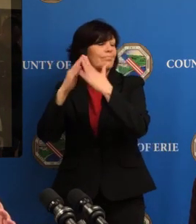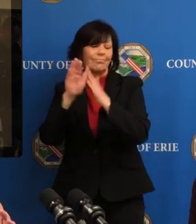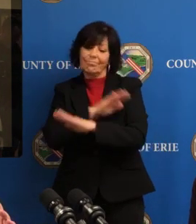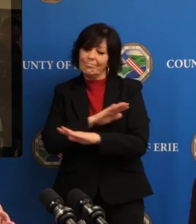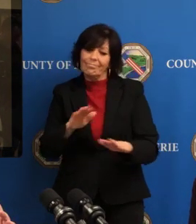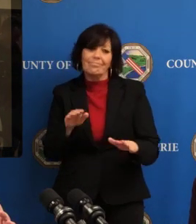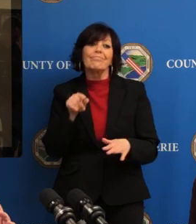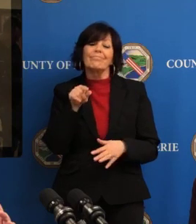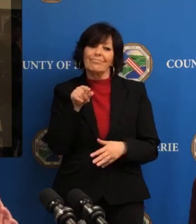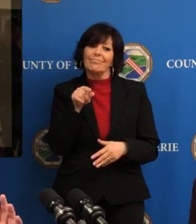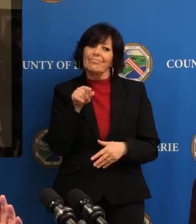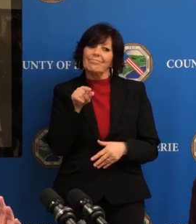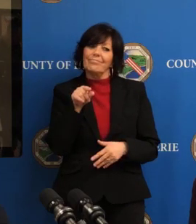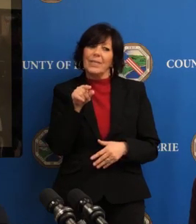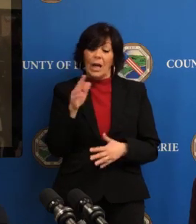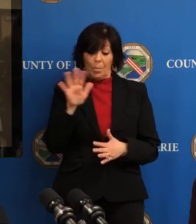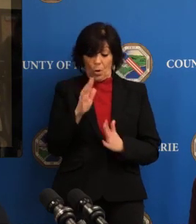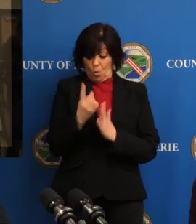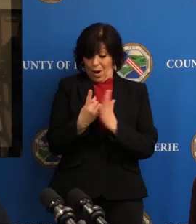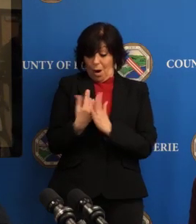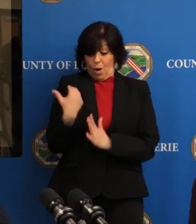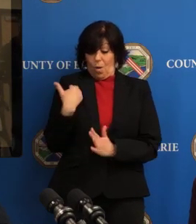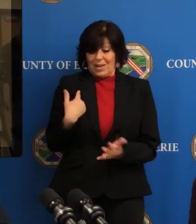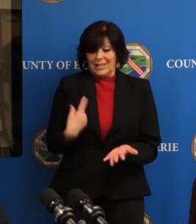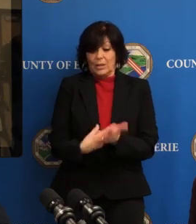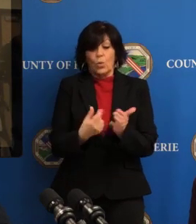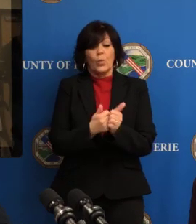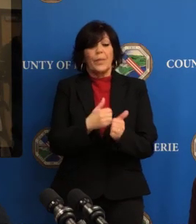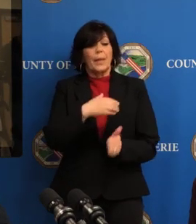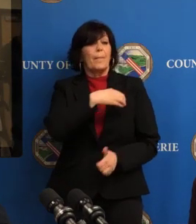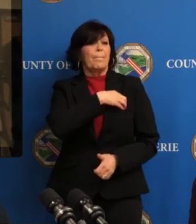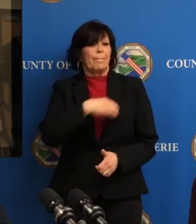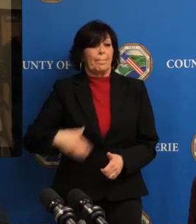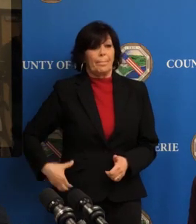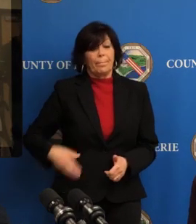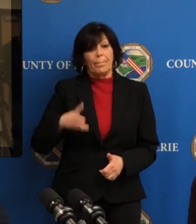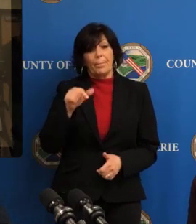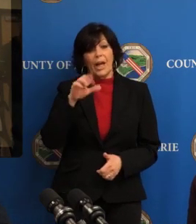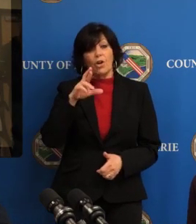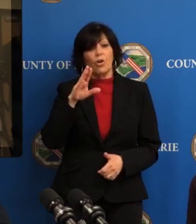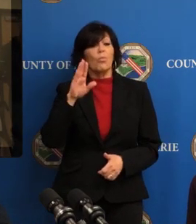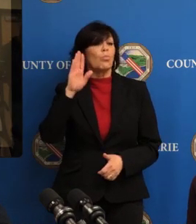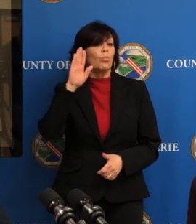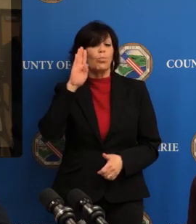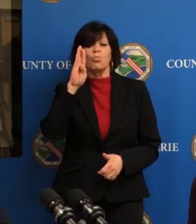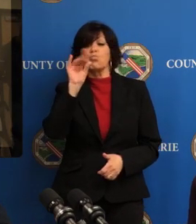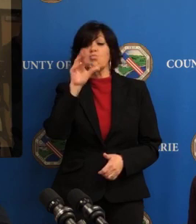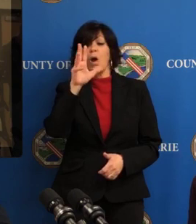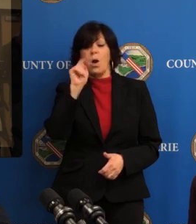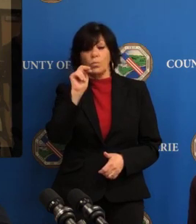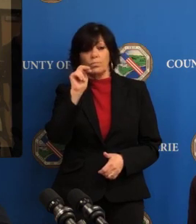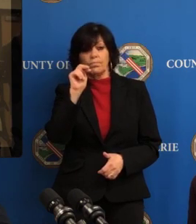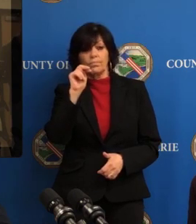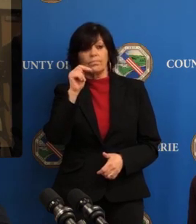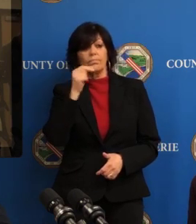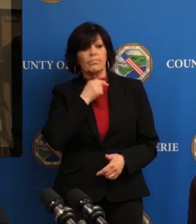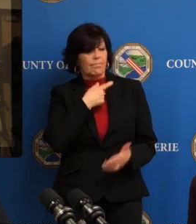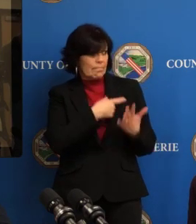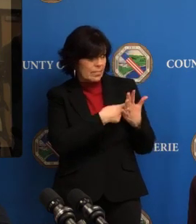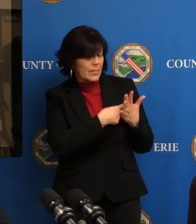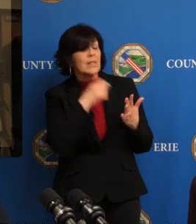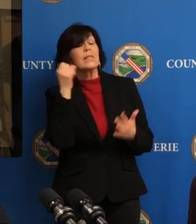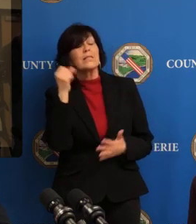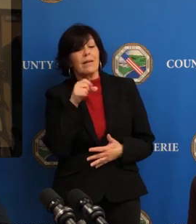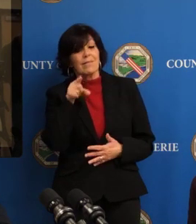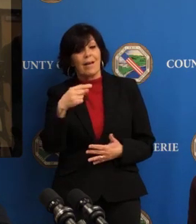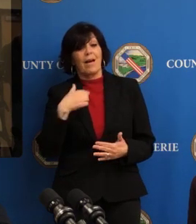About an hour ago, I had a conversation with the mayor of the city of Buffalo, Byron Brown, and I did confirm to him that there are